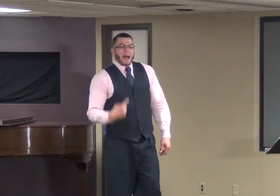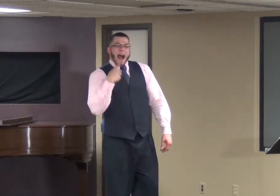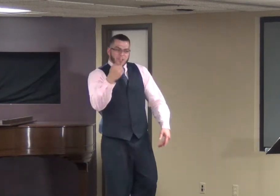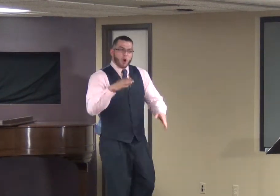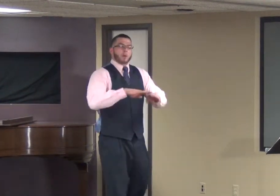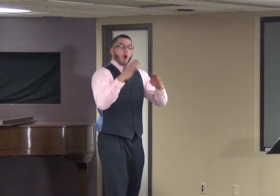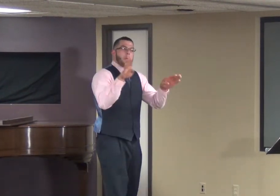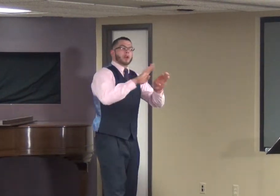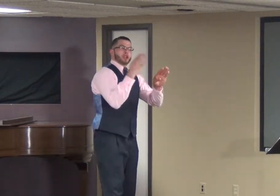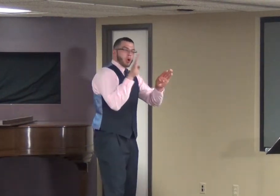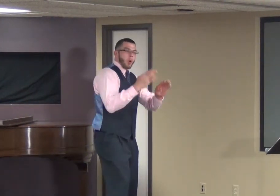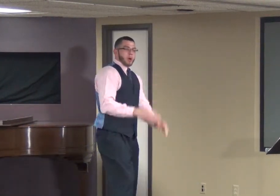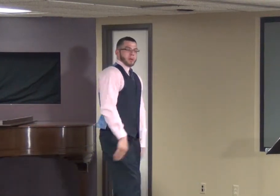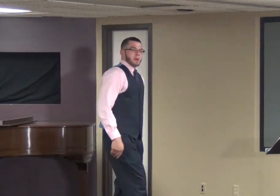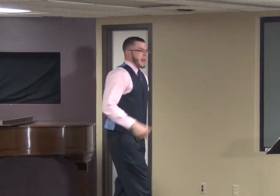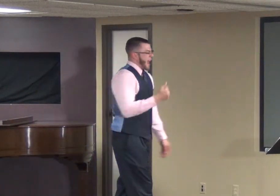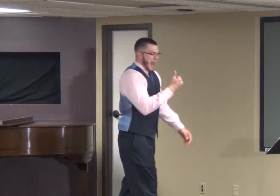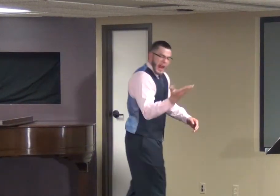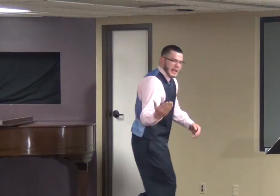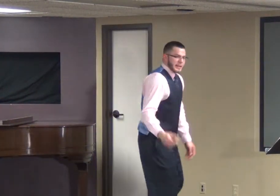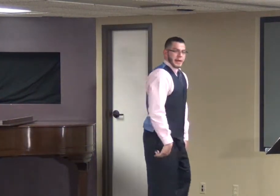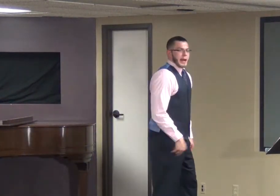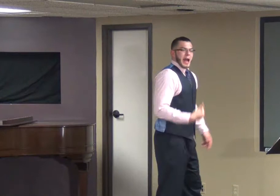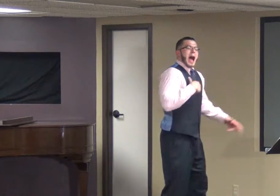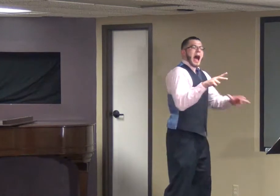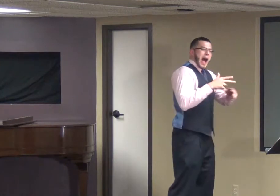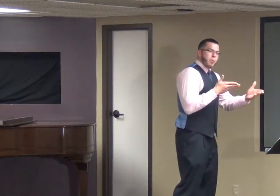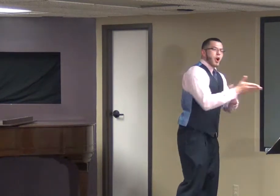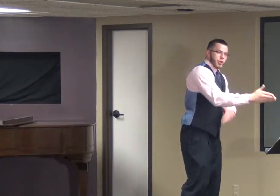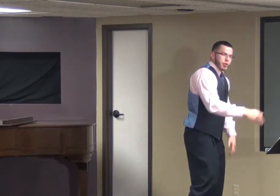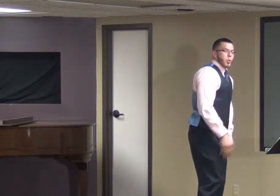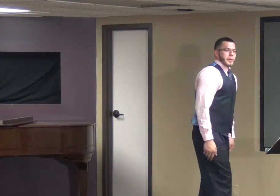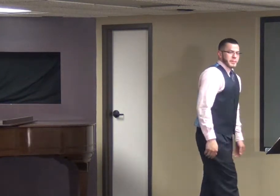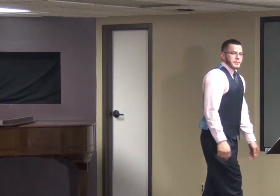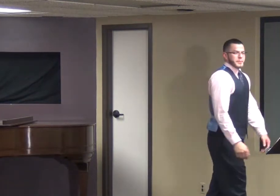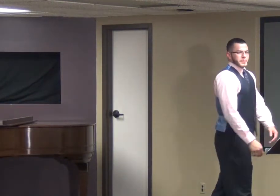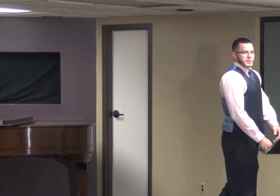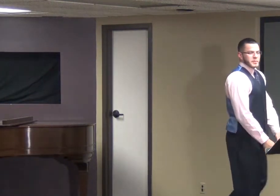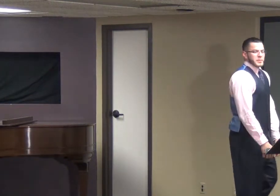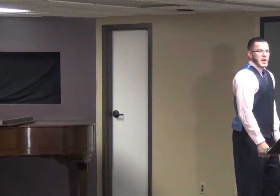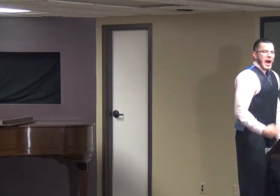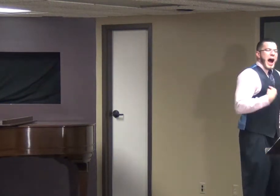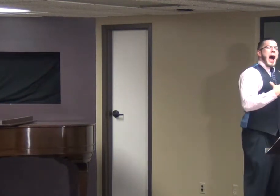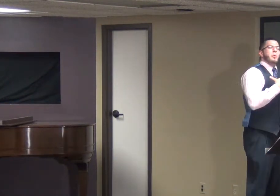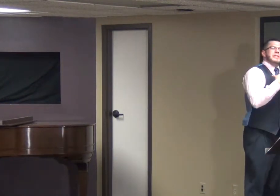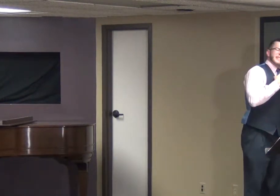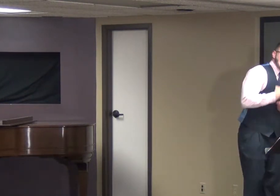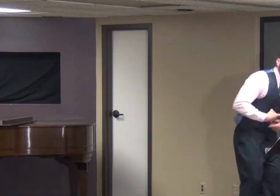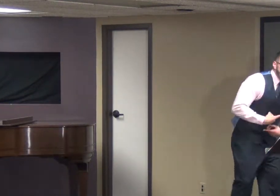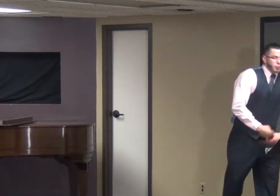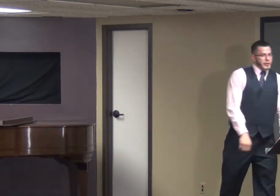I told him, open a door, anything. I walked through it. I was desperate.